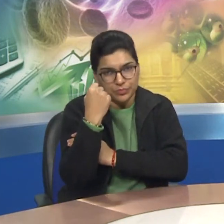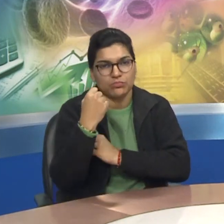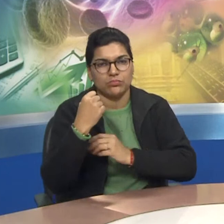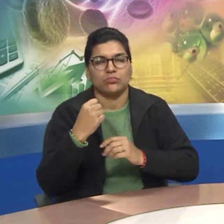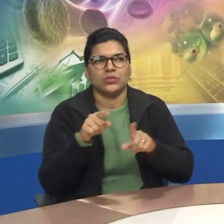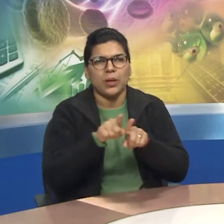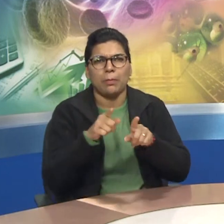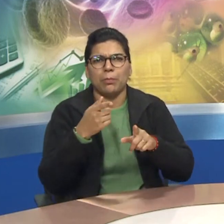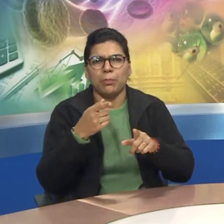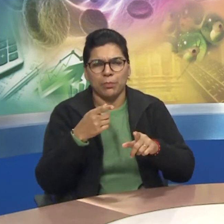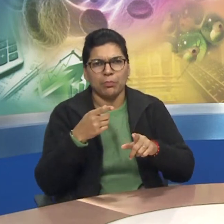energy,